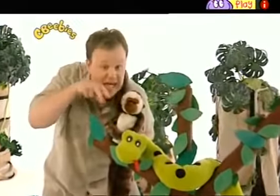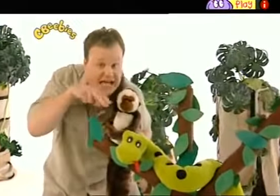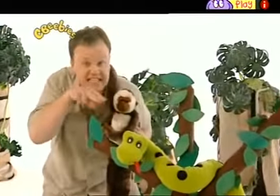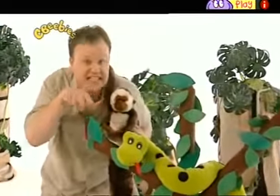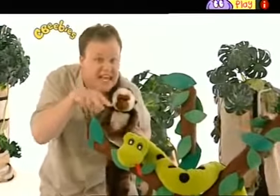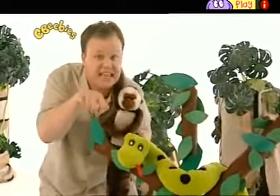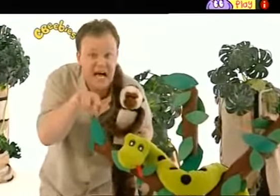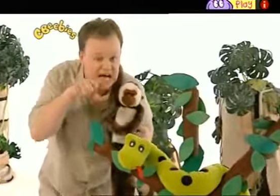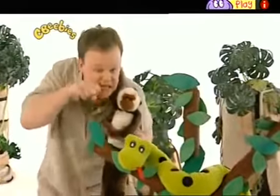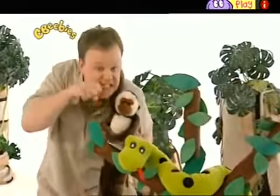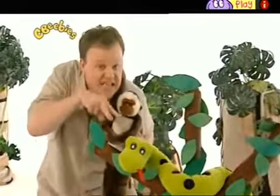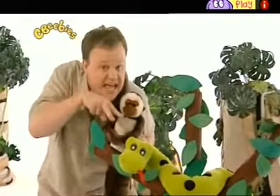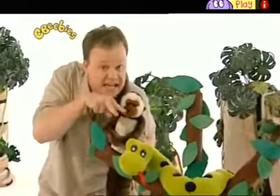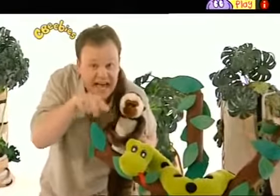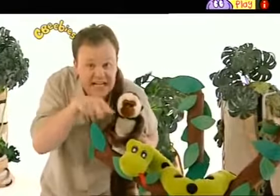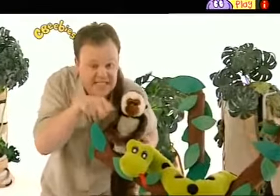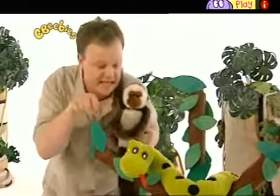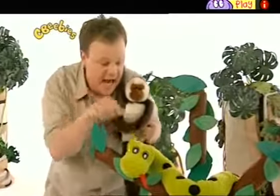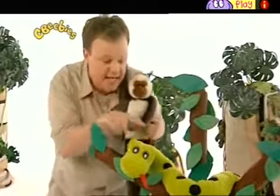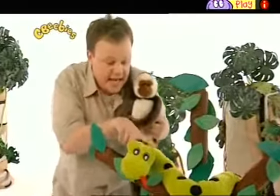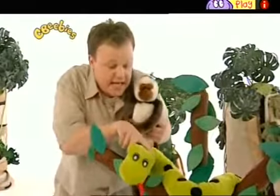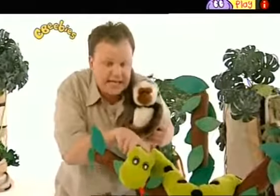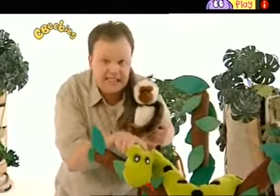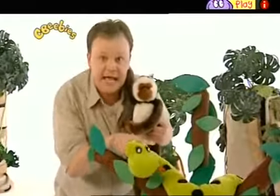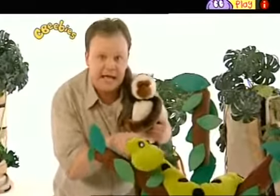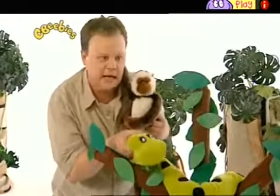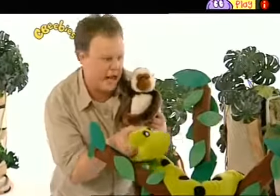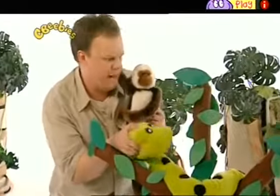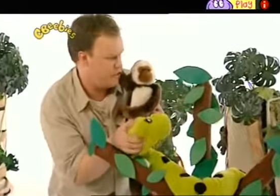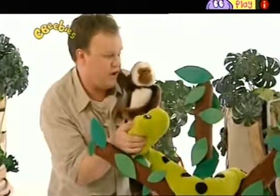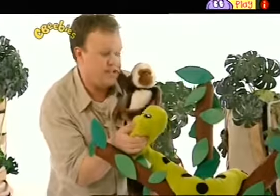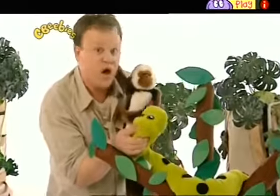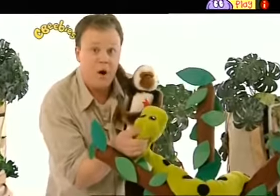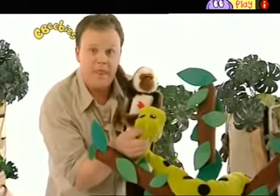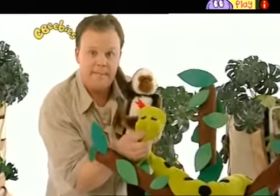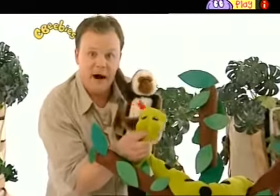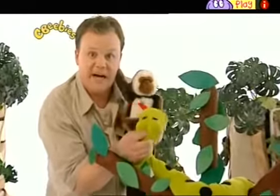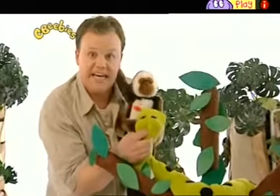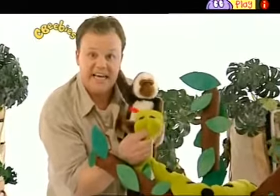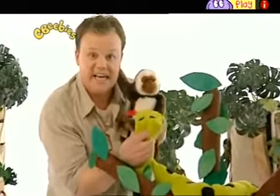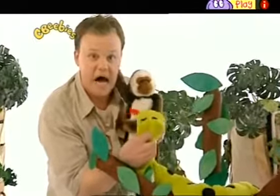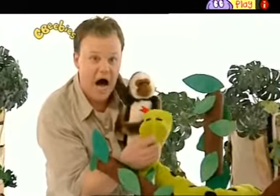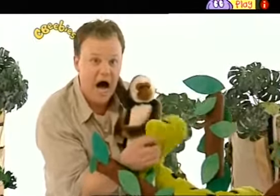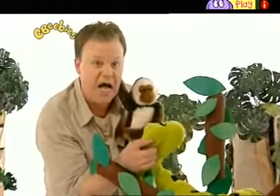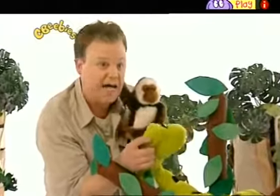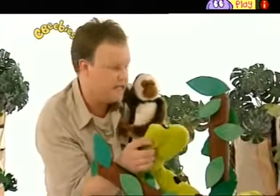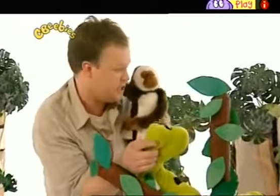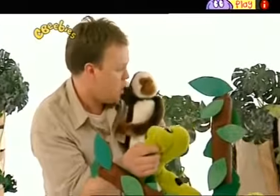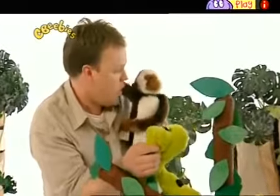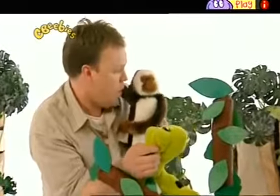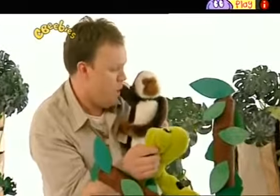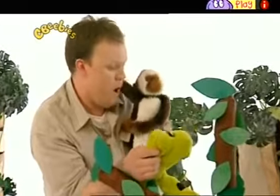can slither, the snake can slide. The snake can climb trees where the monkey hides.